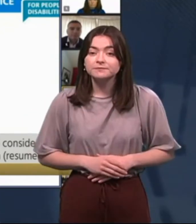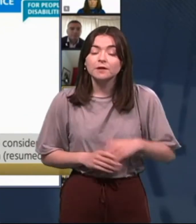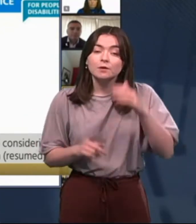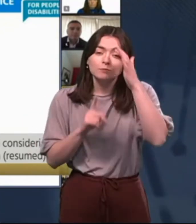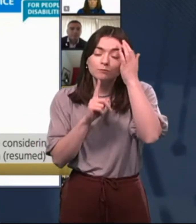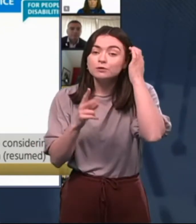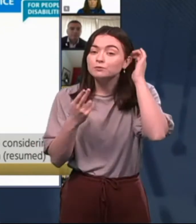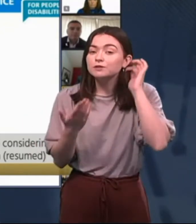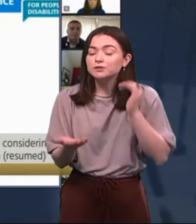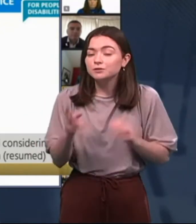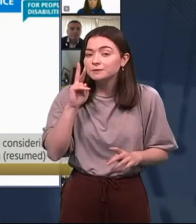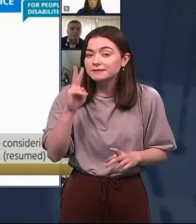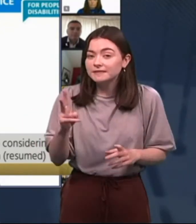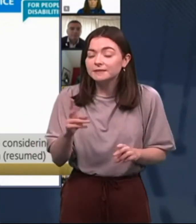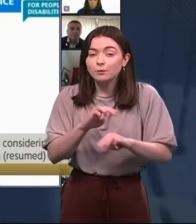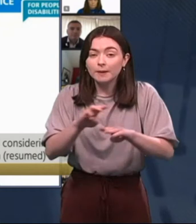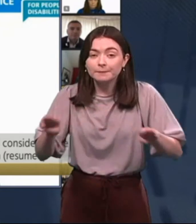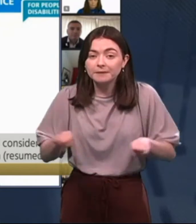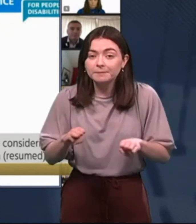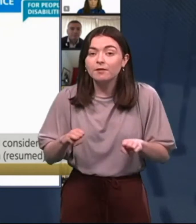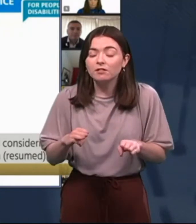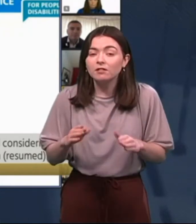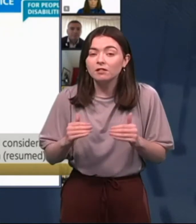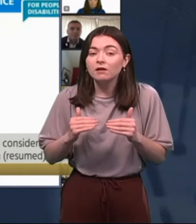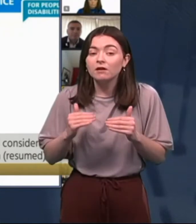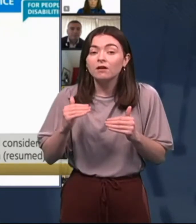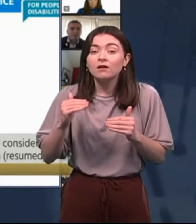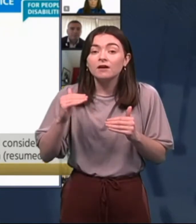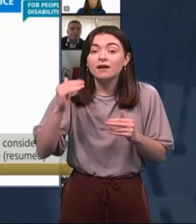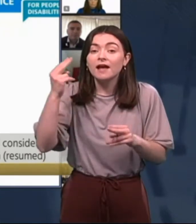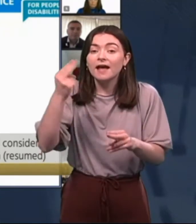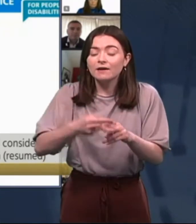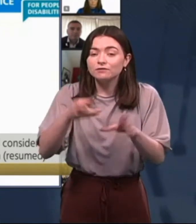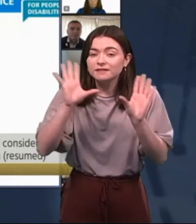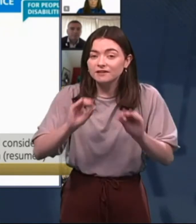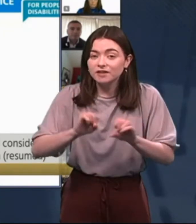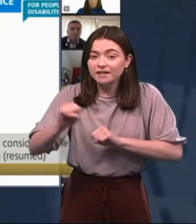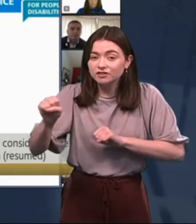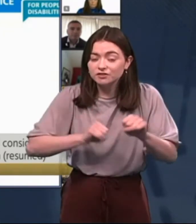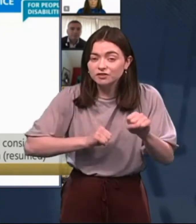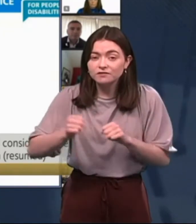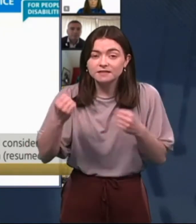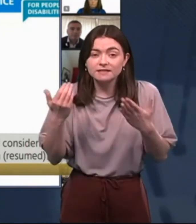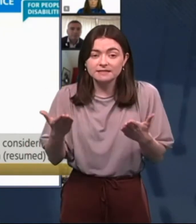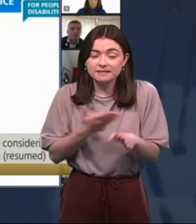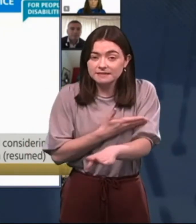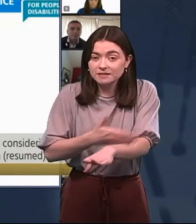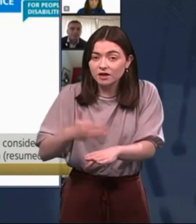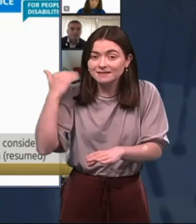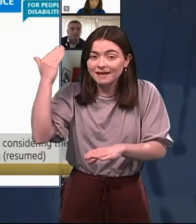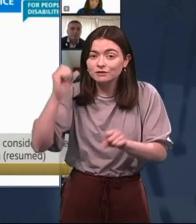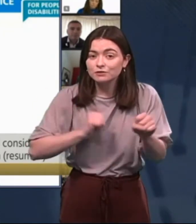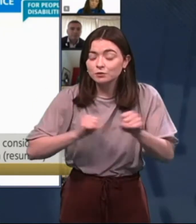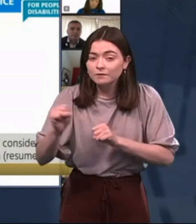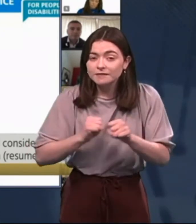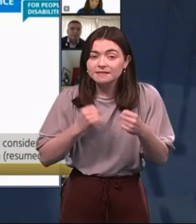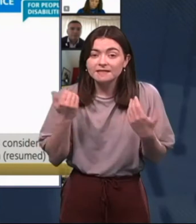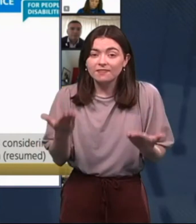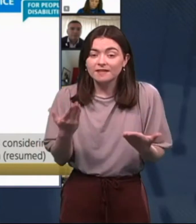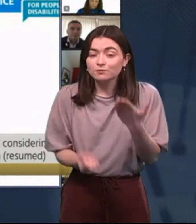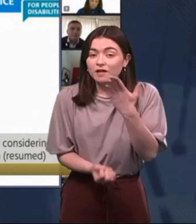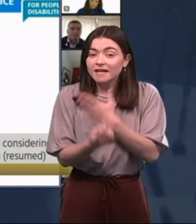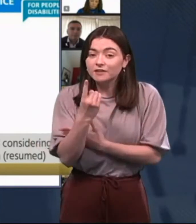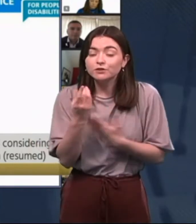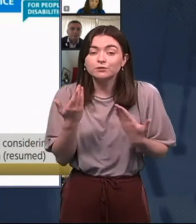although we do see when people age out of our education services and come into adult services, and I suppose that's where the issues